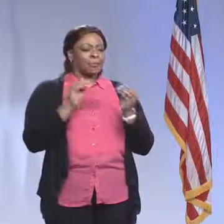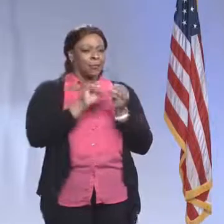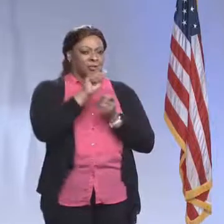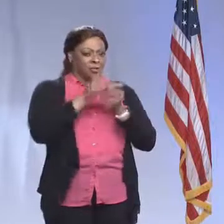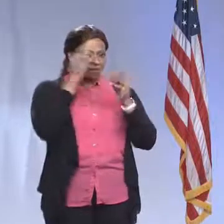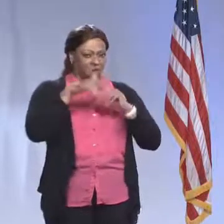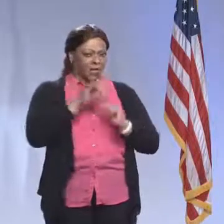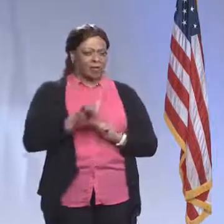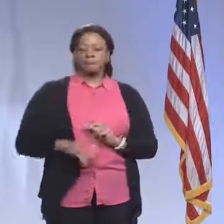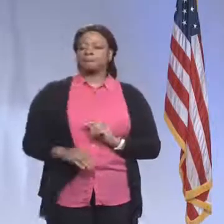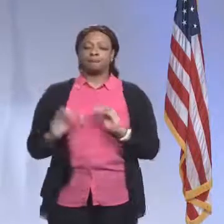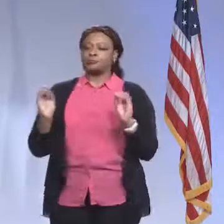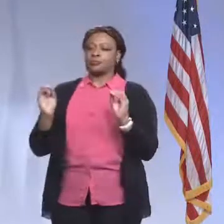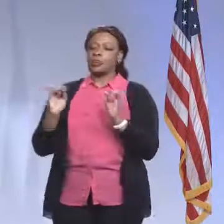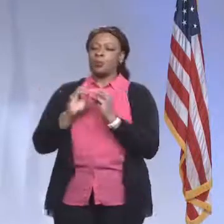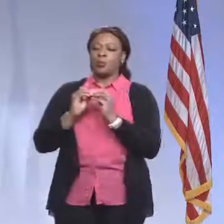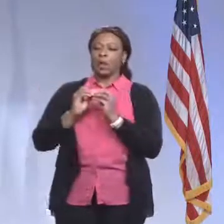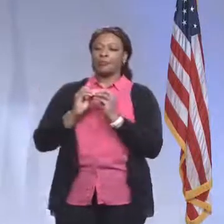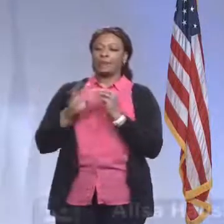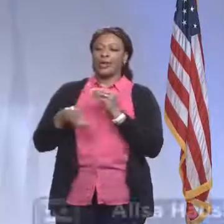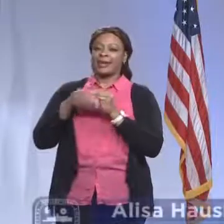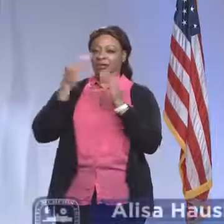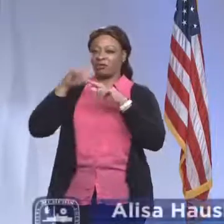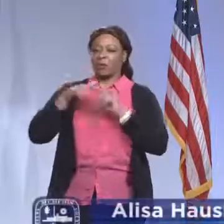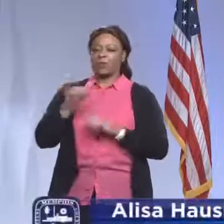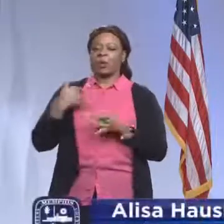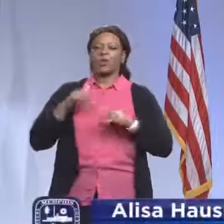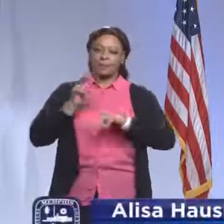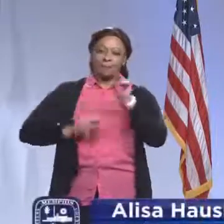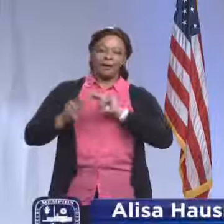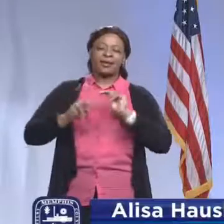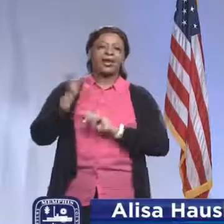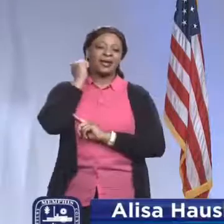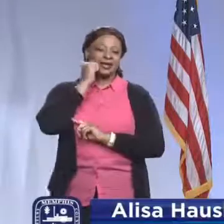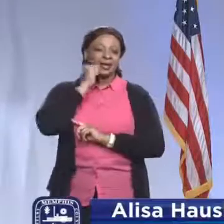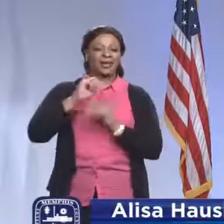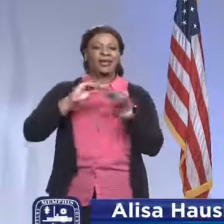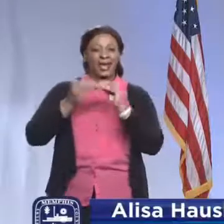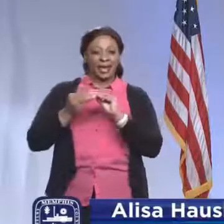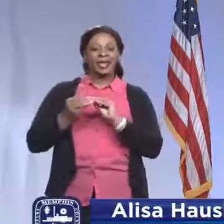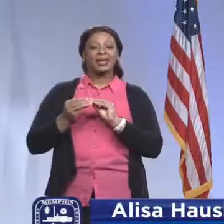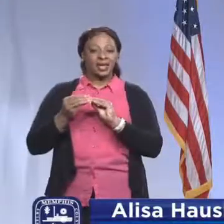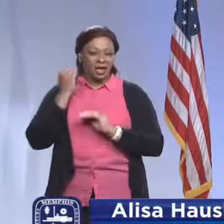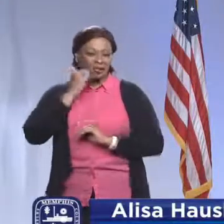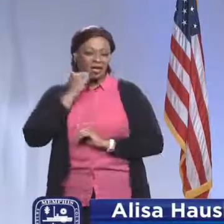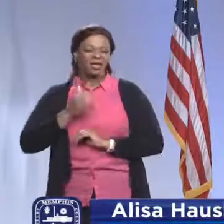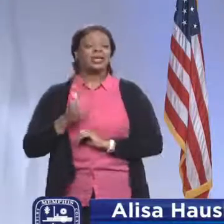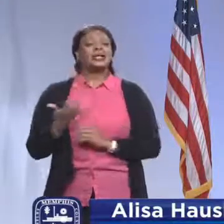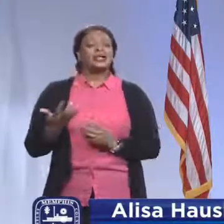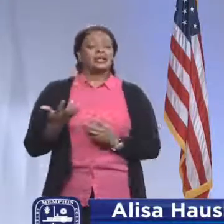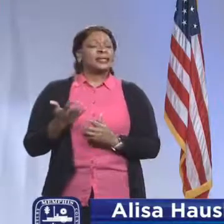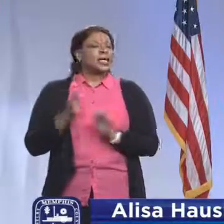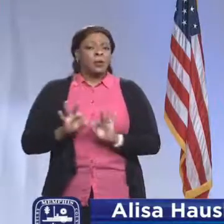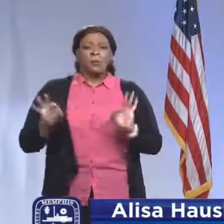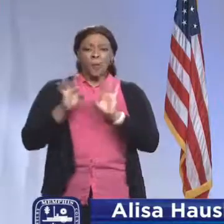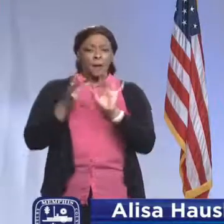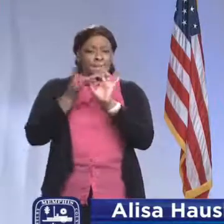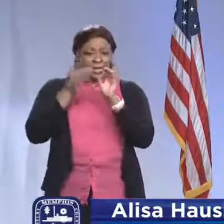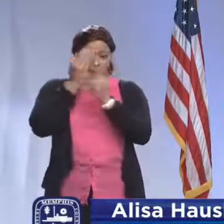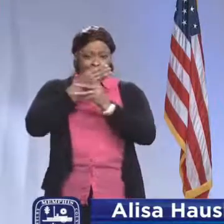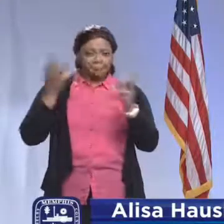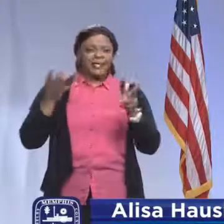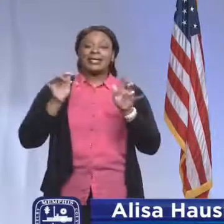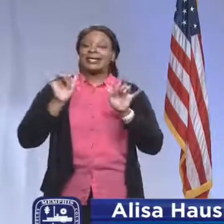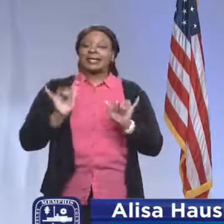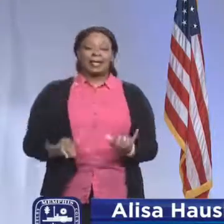that. No more specifics on that. We're monitoring data regularly, and the key message yesterday is the